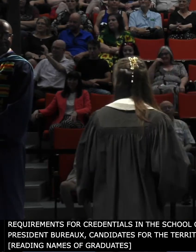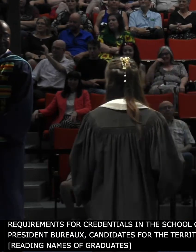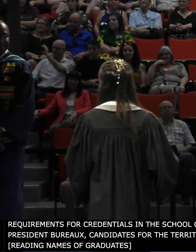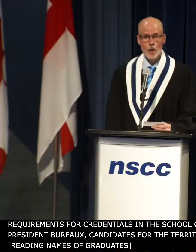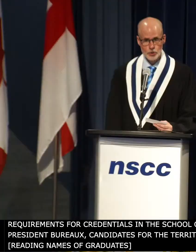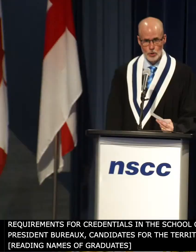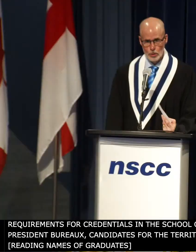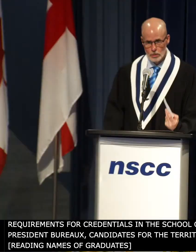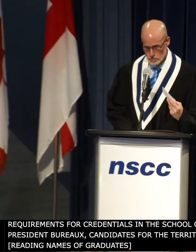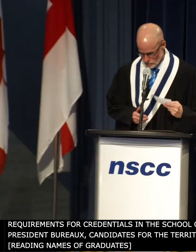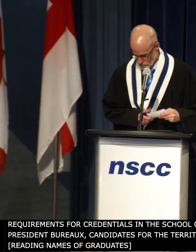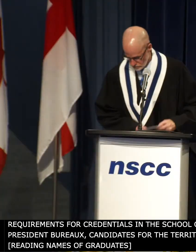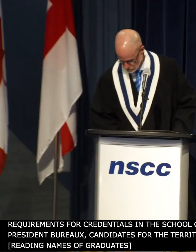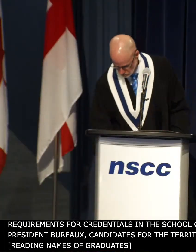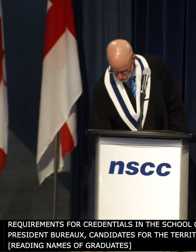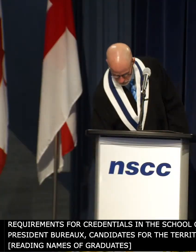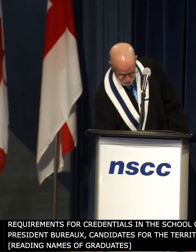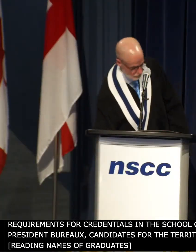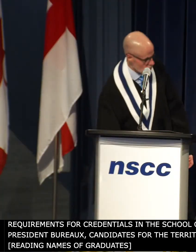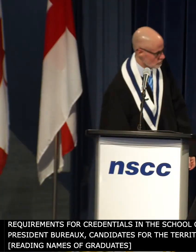Akihiro Enomoto.